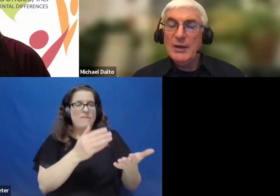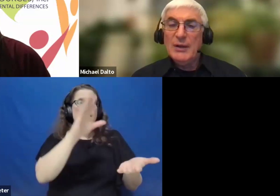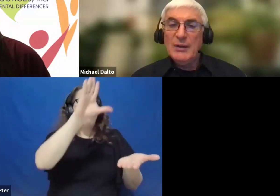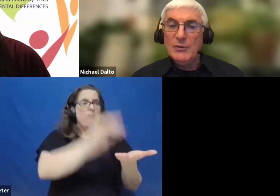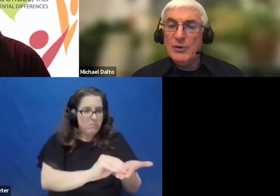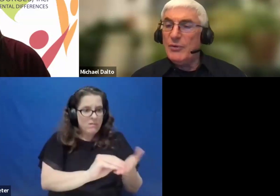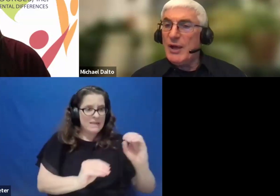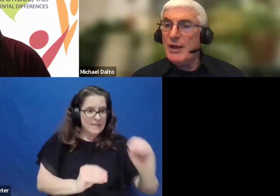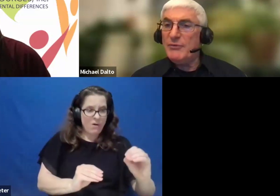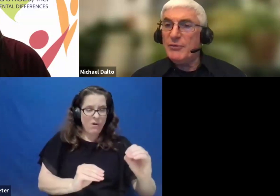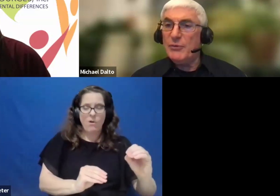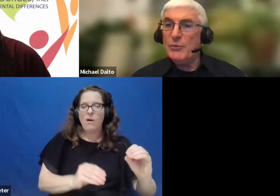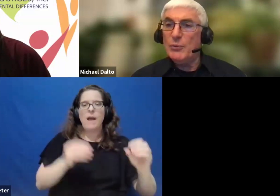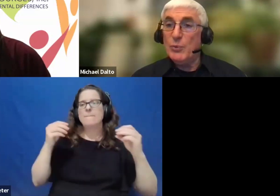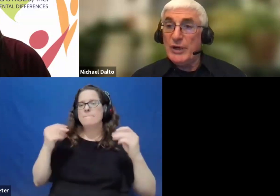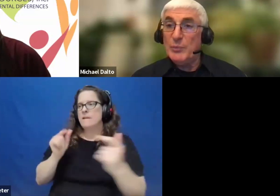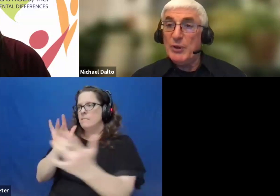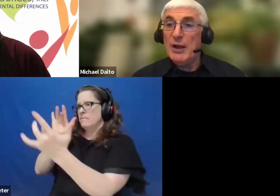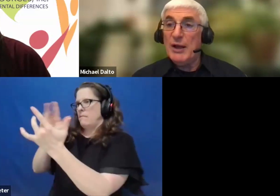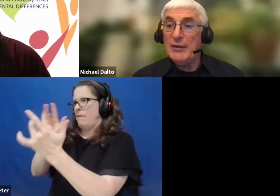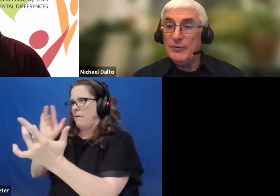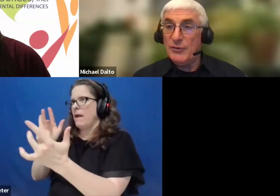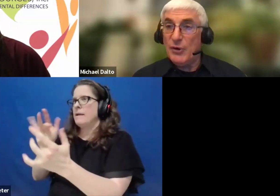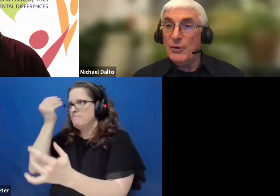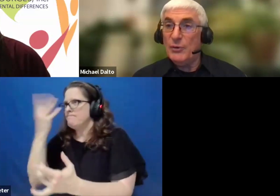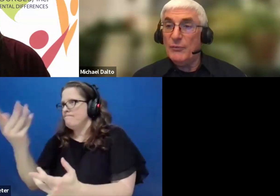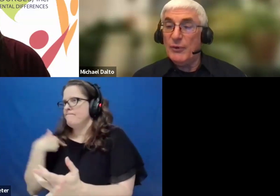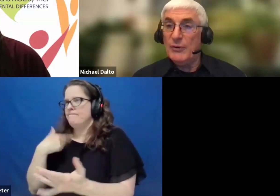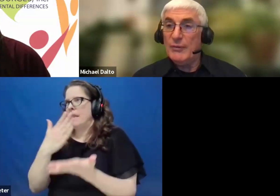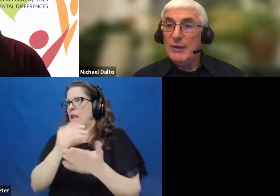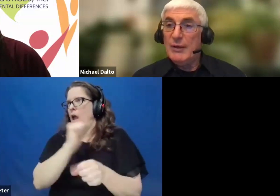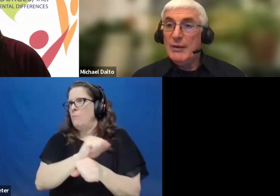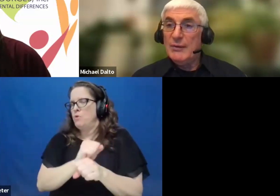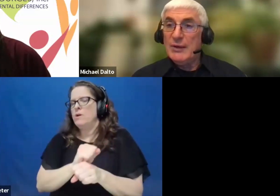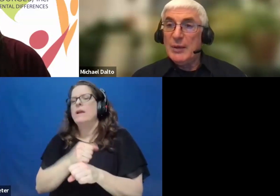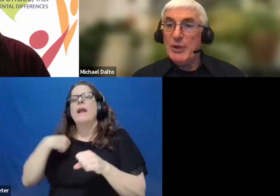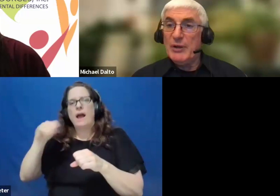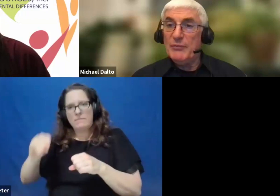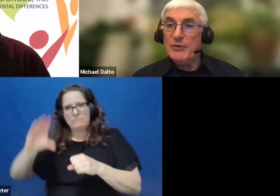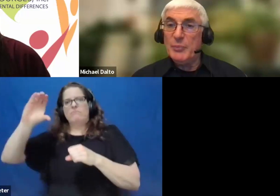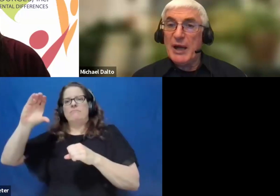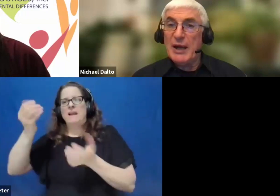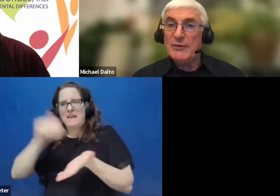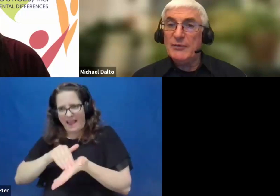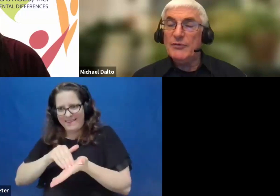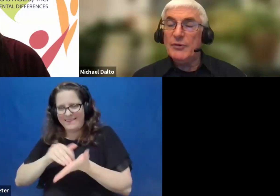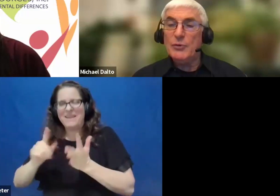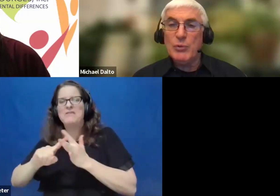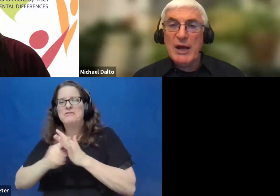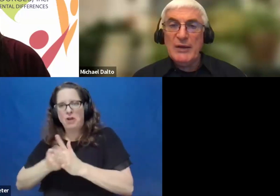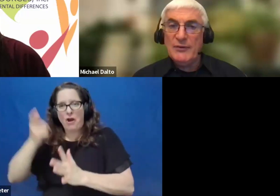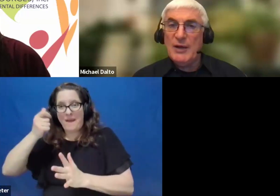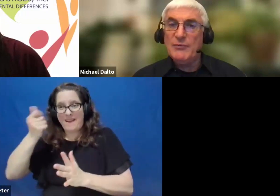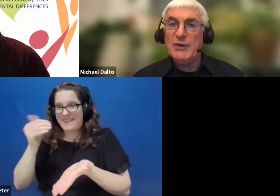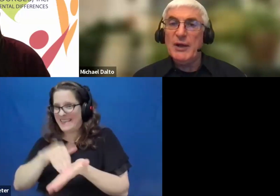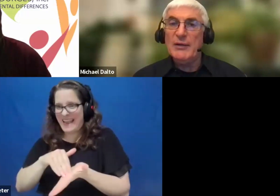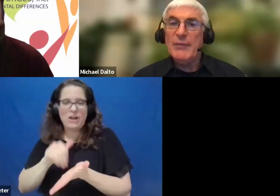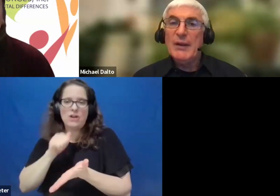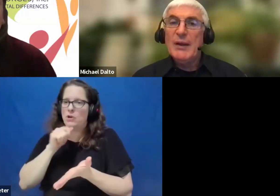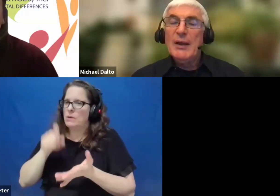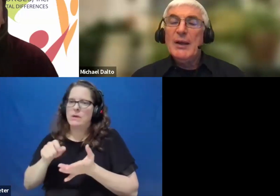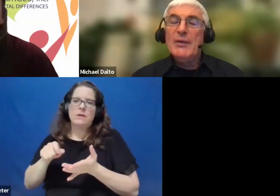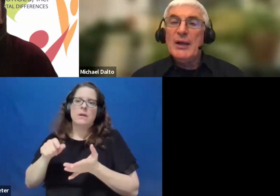Security. You don't have to reapply and start over to get benefits back. So it's a great safety